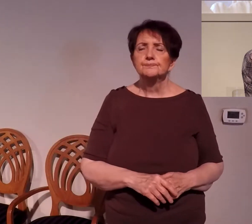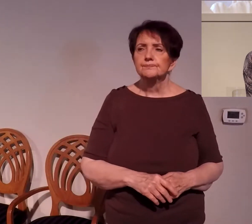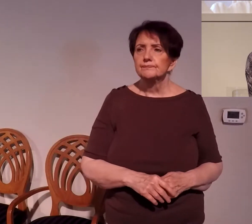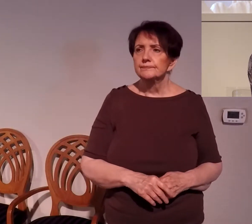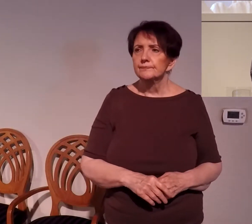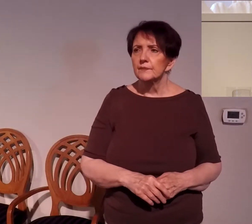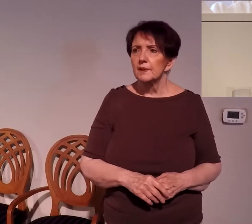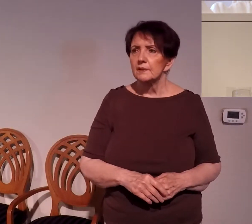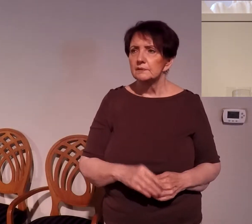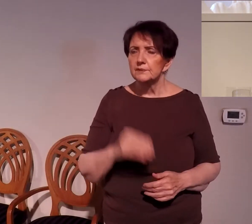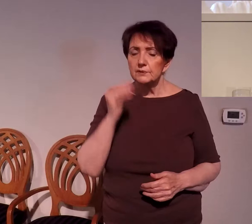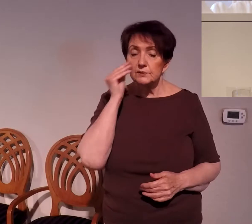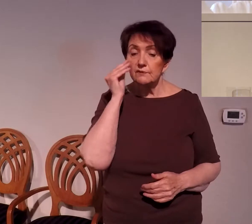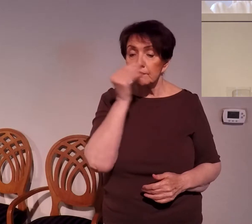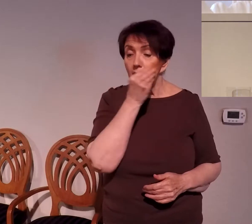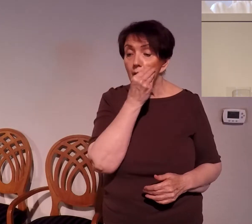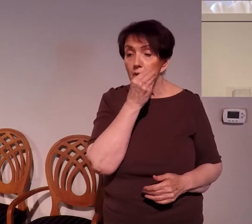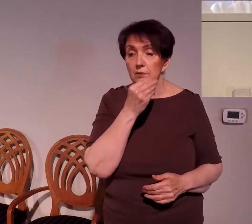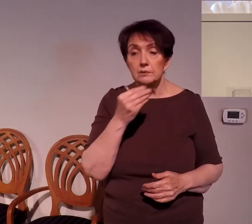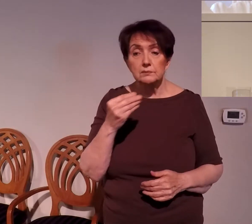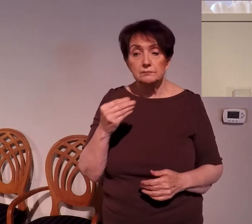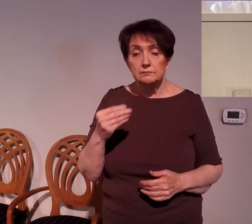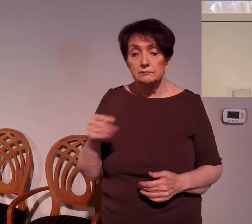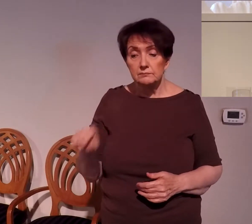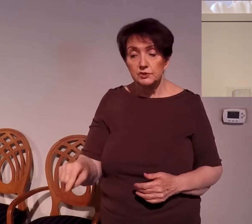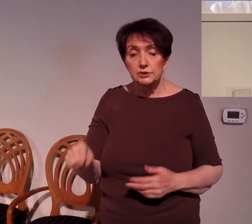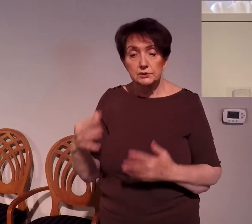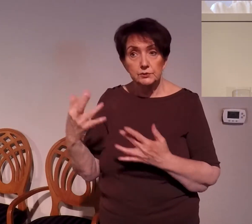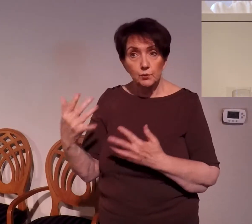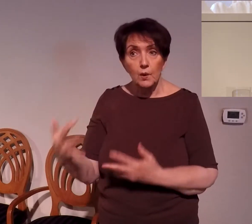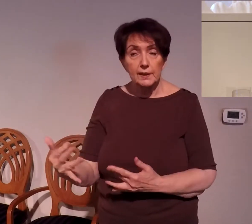a flower waiting for their